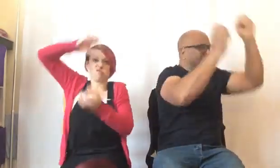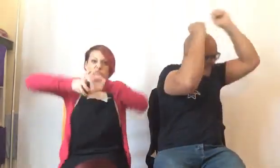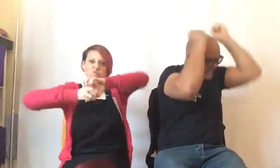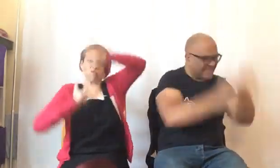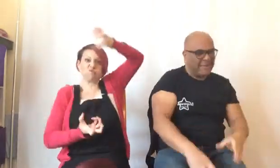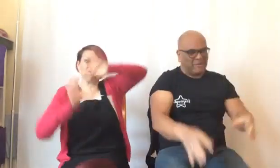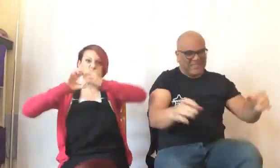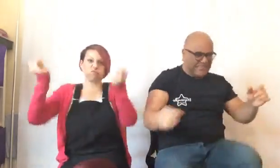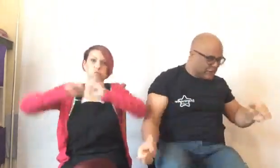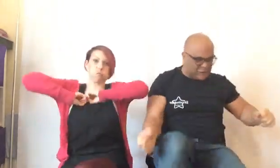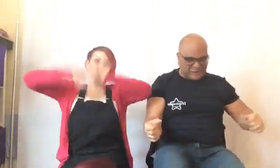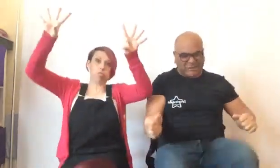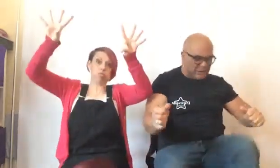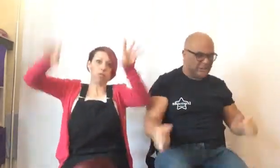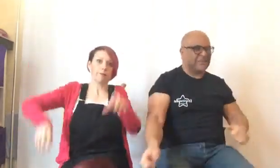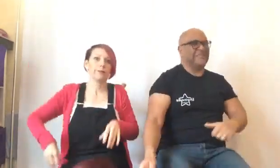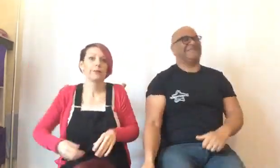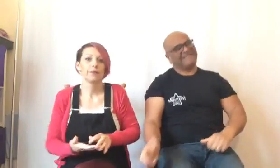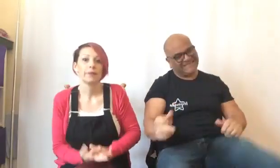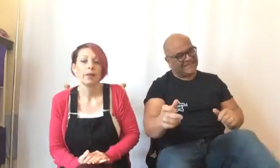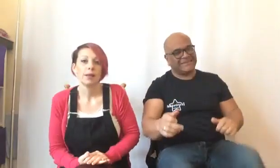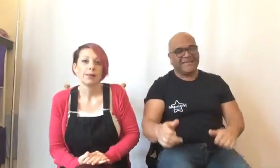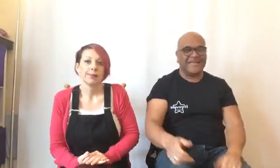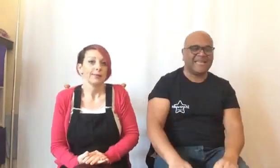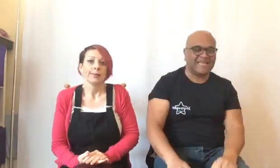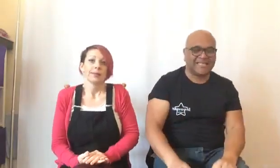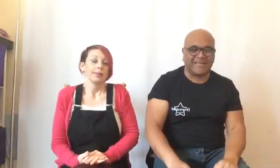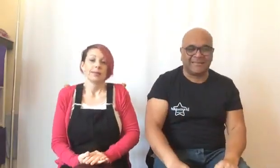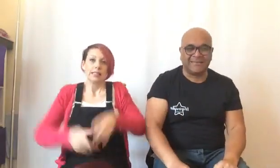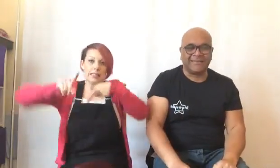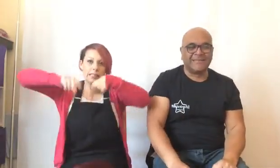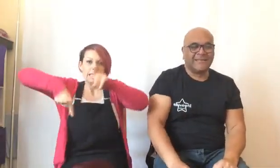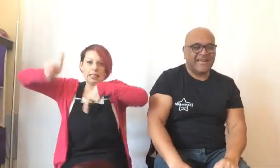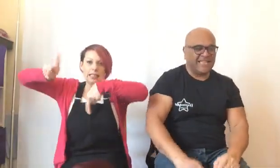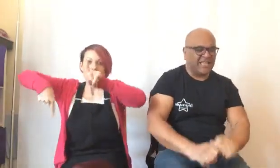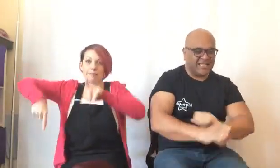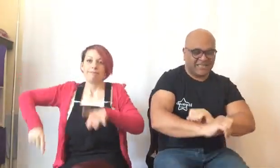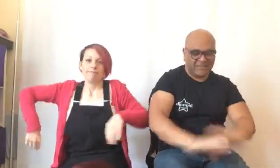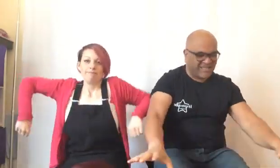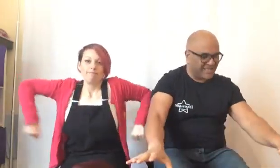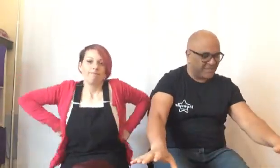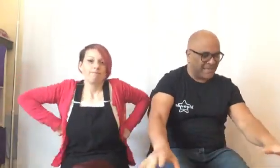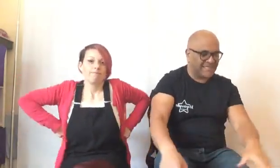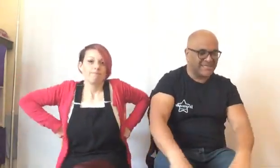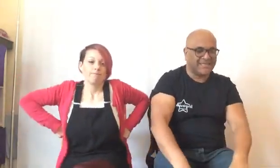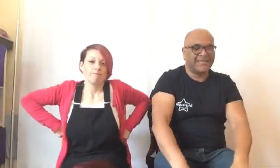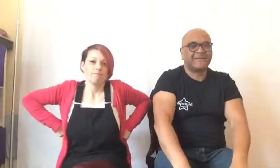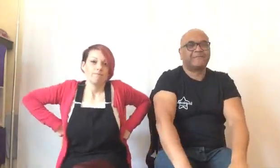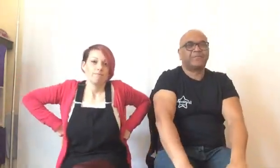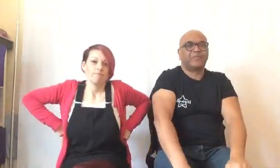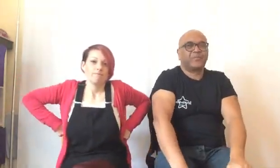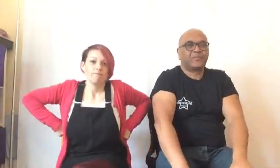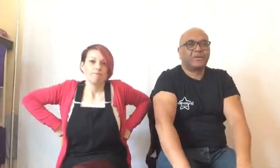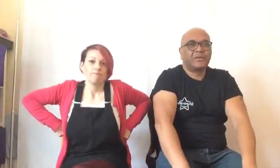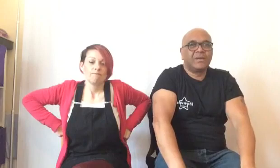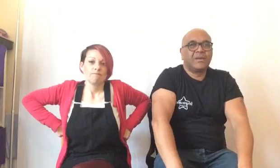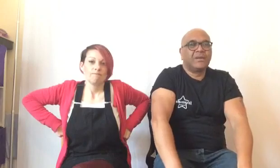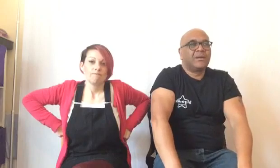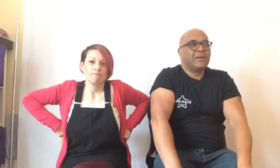He smashes it up and he kicks it and he just smashes it to pieces.